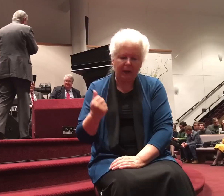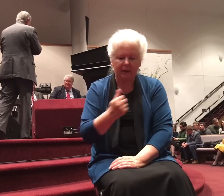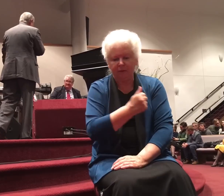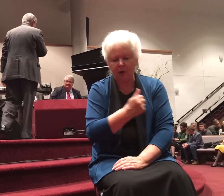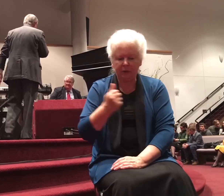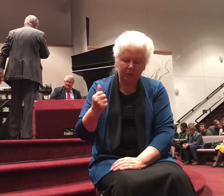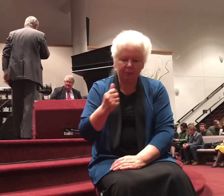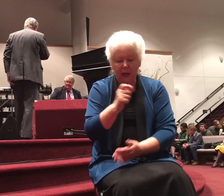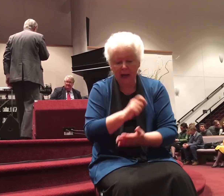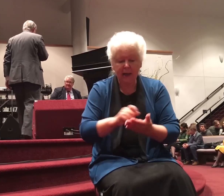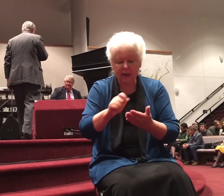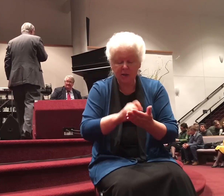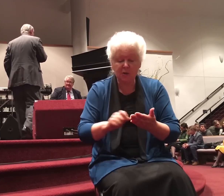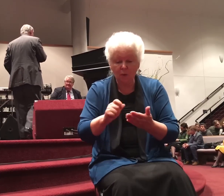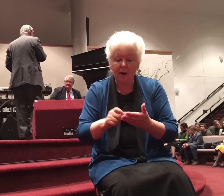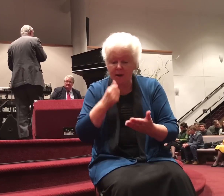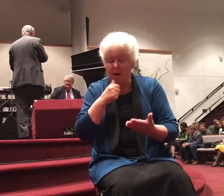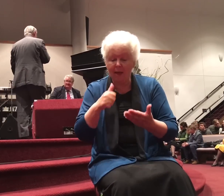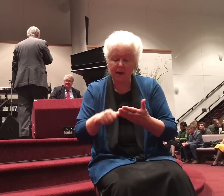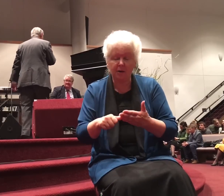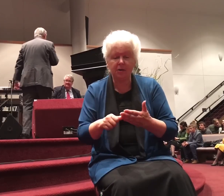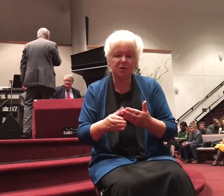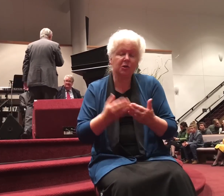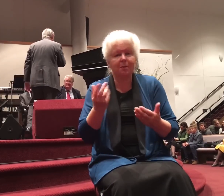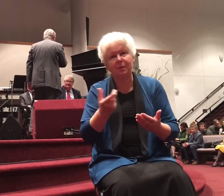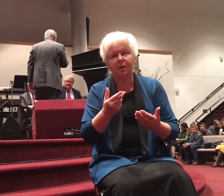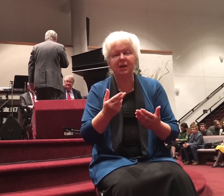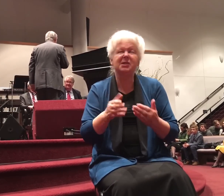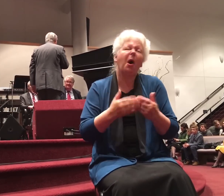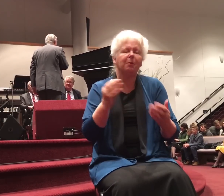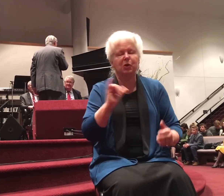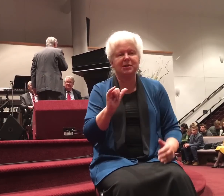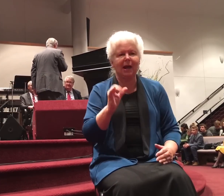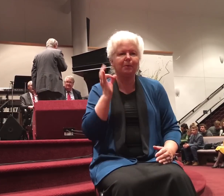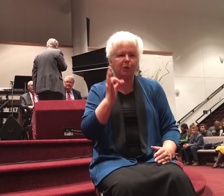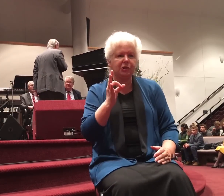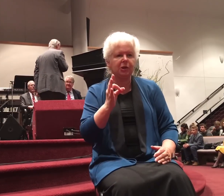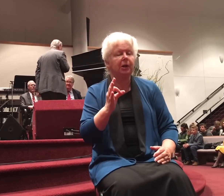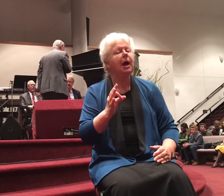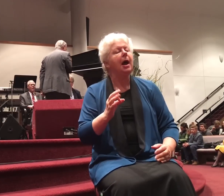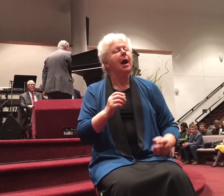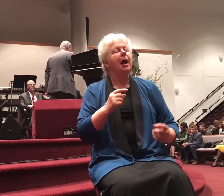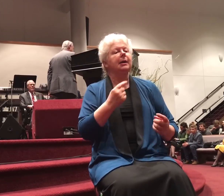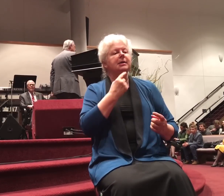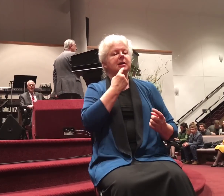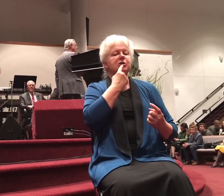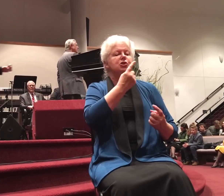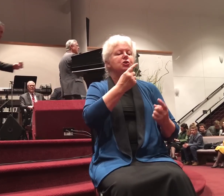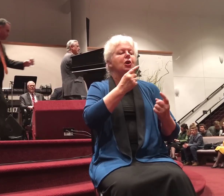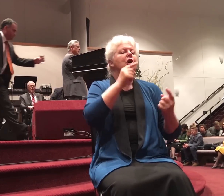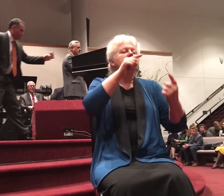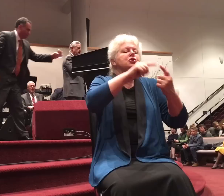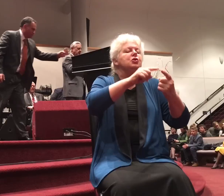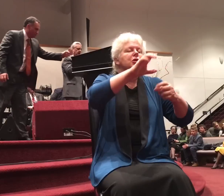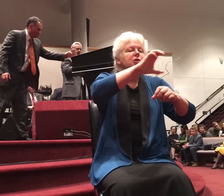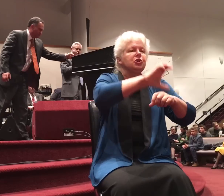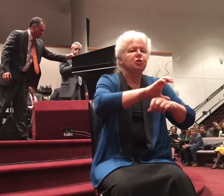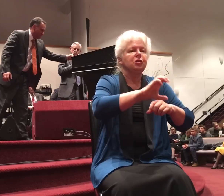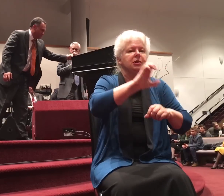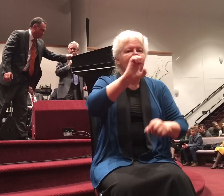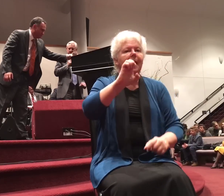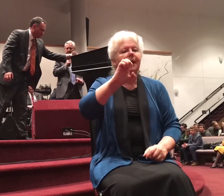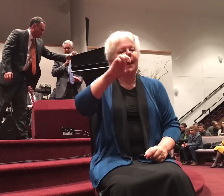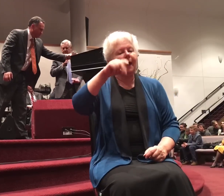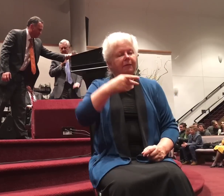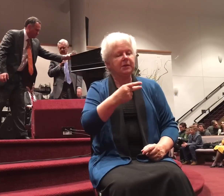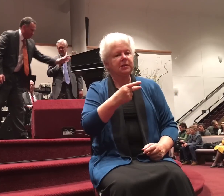dictating a letter. So it's almost like preaching to the church of Ephesus. And he's praying a prayer.